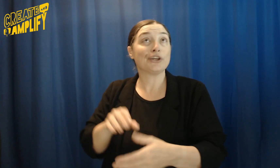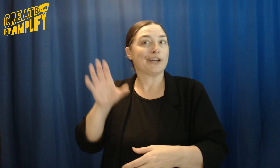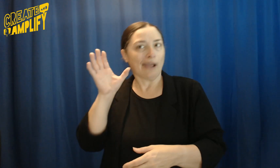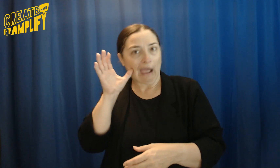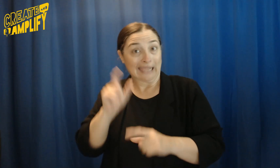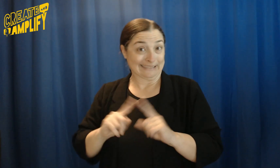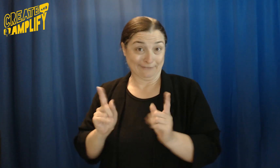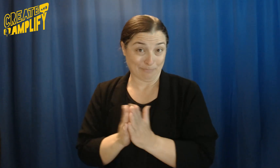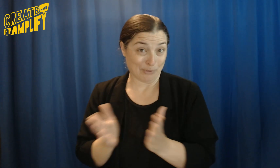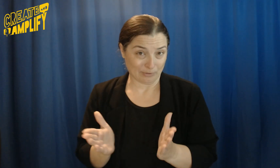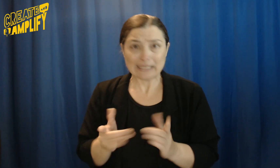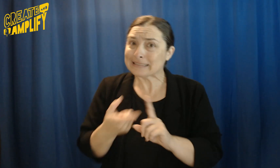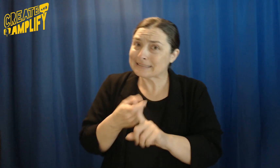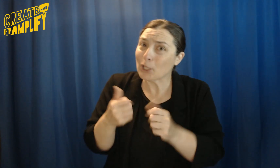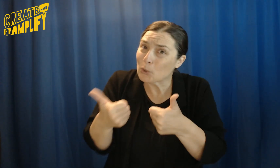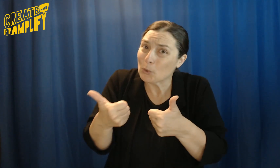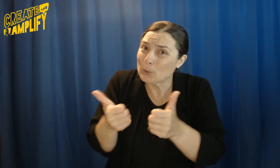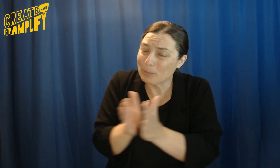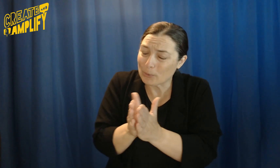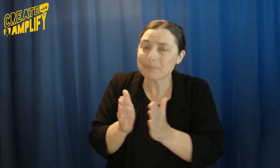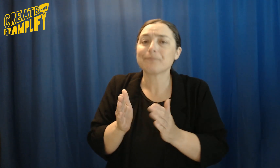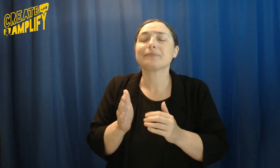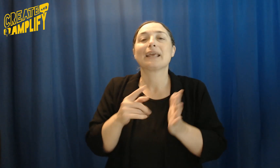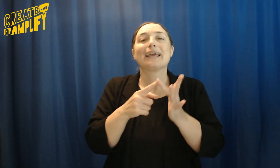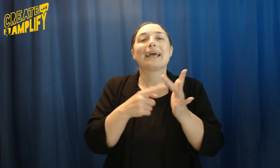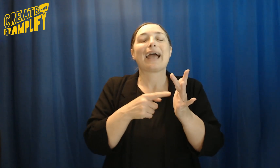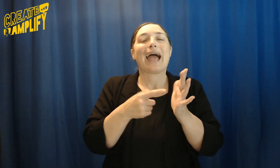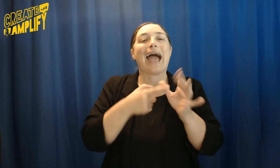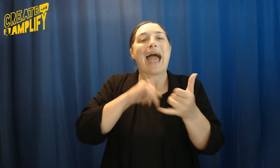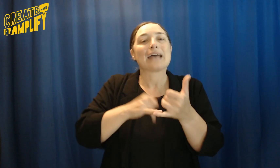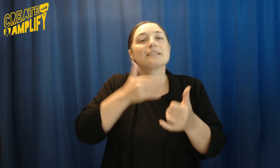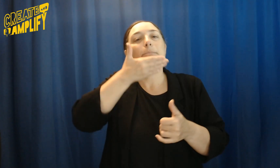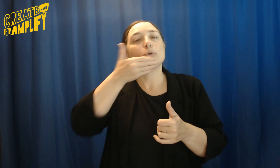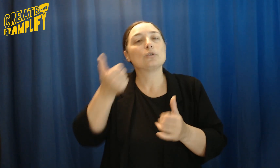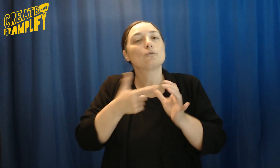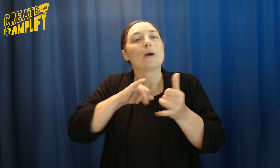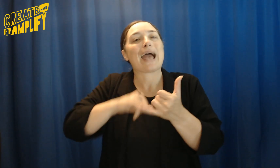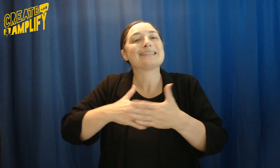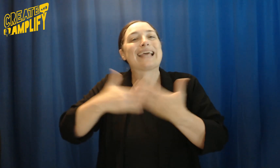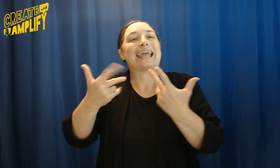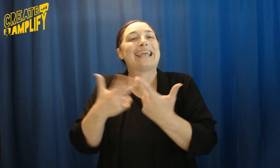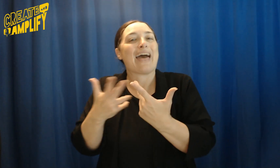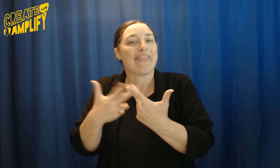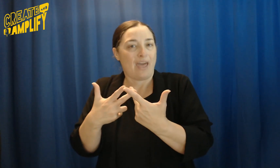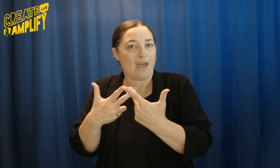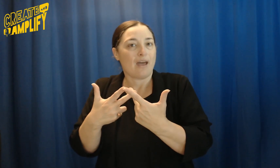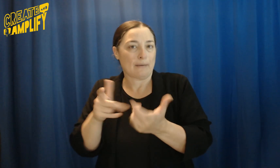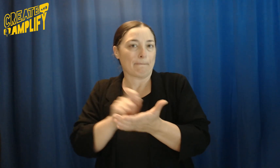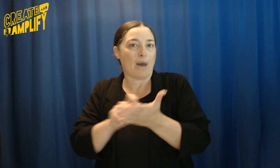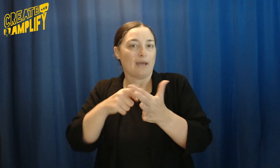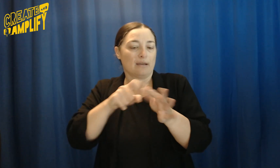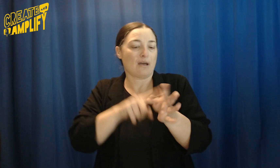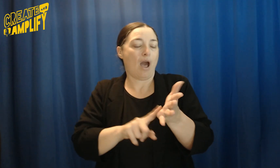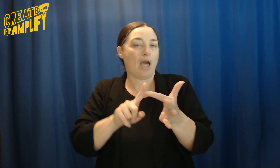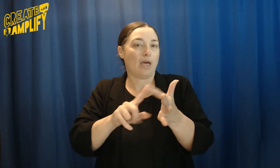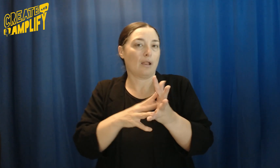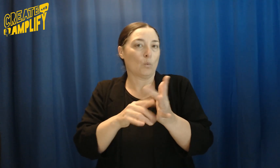called As Beautiful as Any Other by Kyle Wilson. And that book was everything to